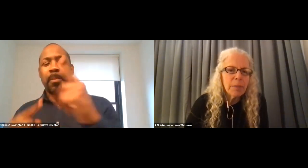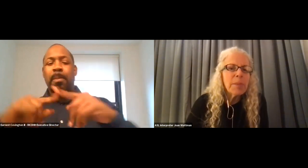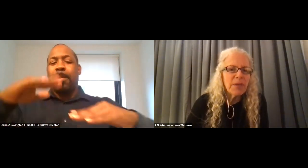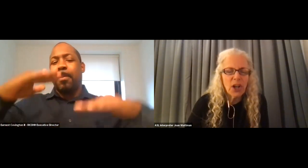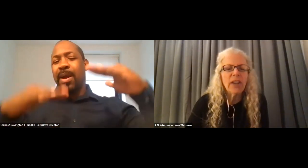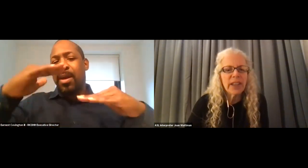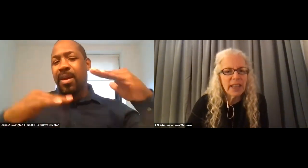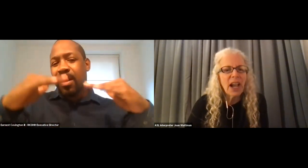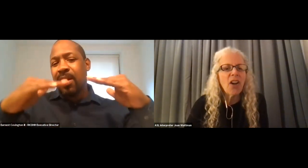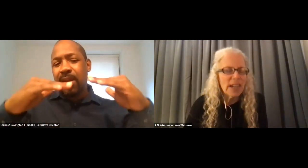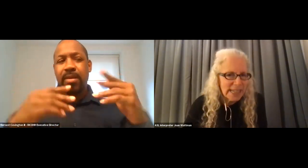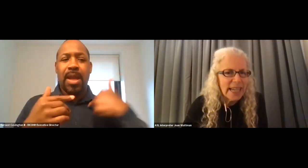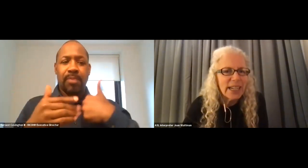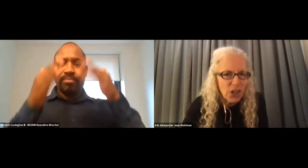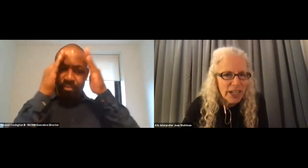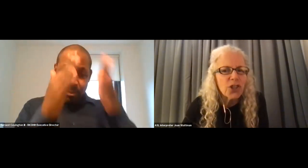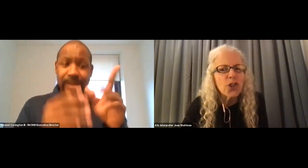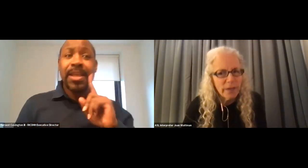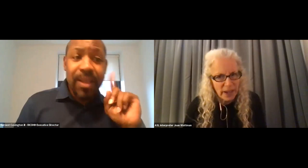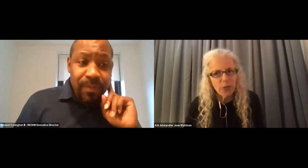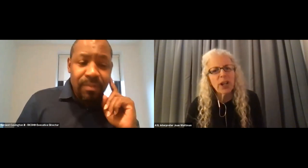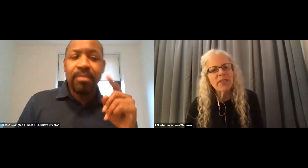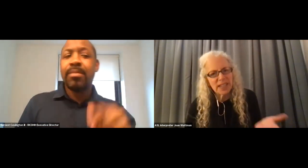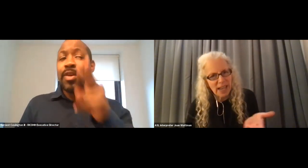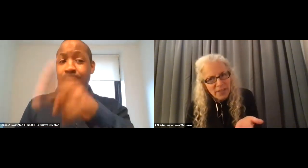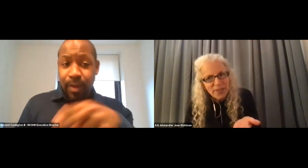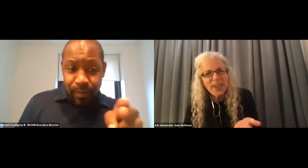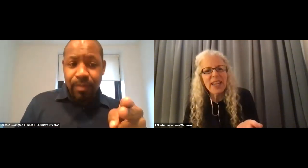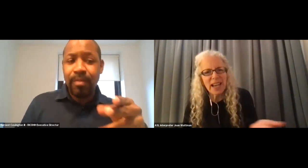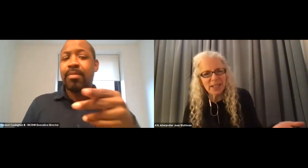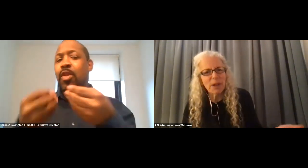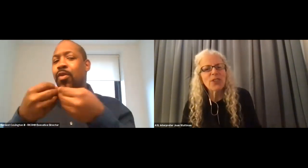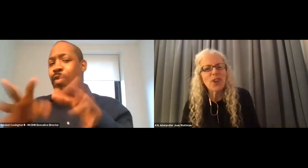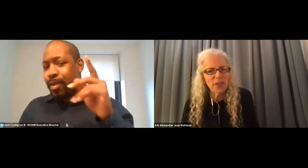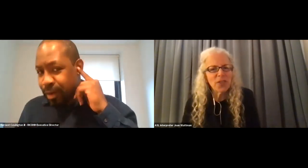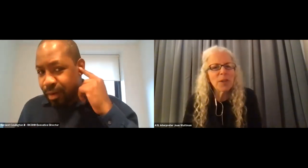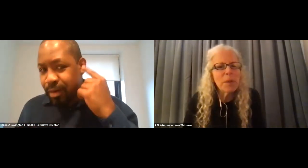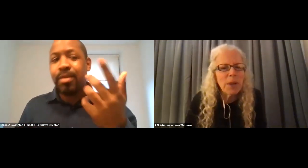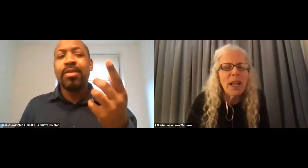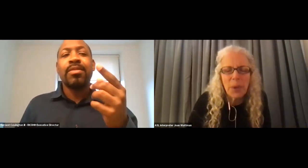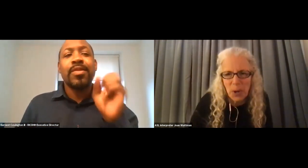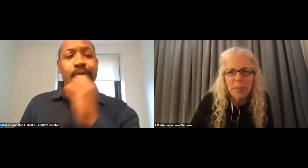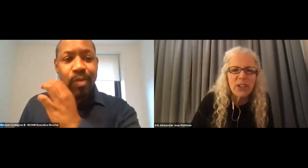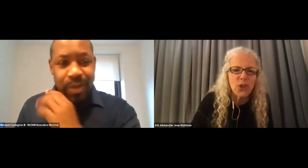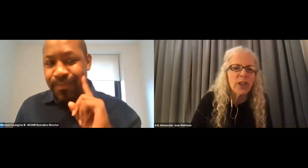people very often think RICDHH is too favoring of the deaf and not as much a part of hearing people. And we want to make sure that